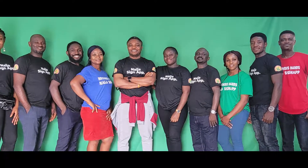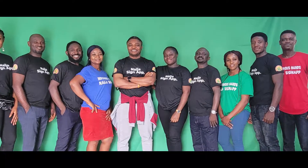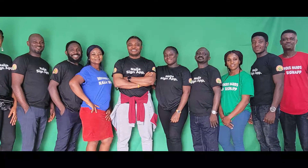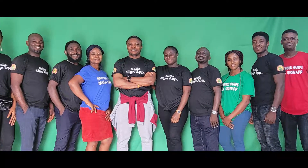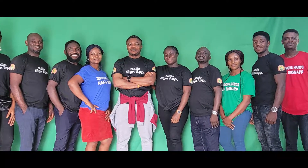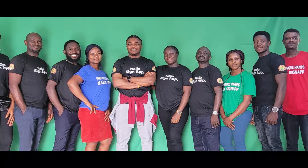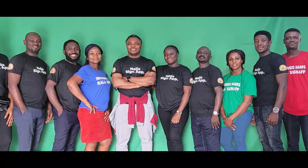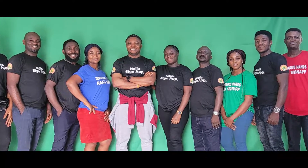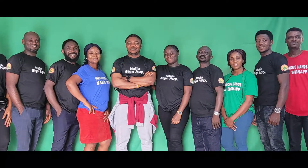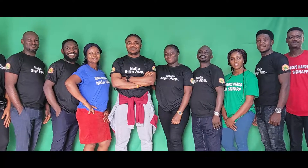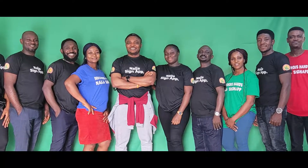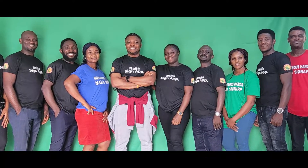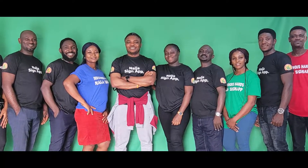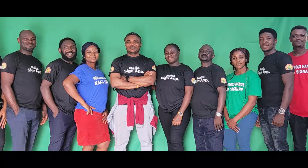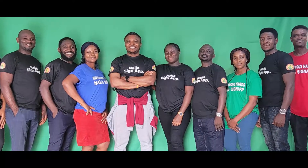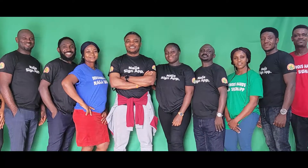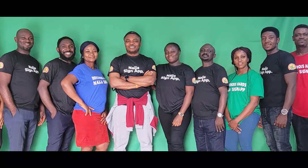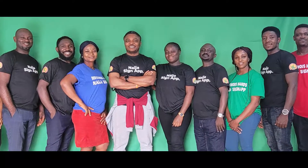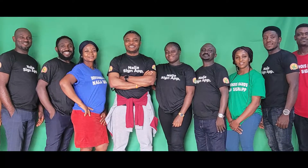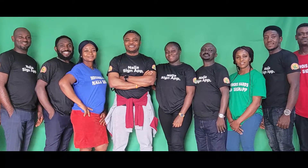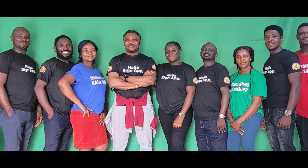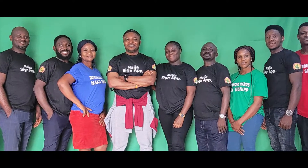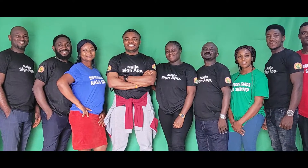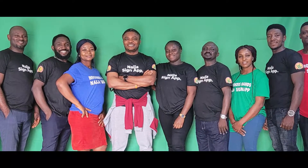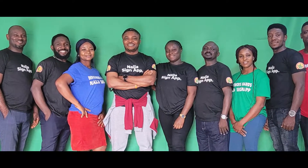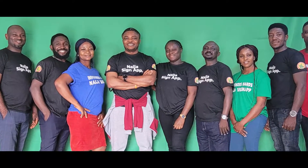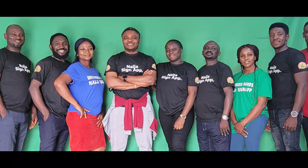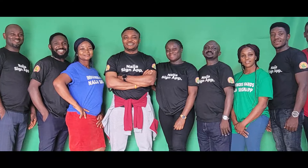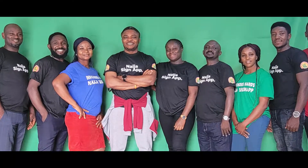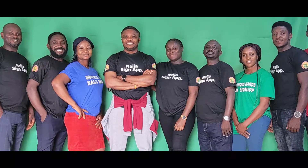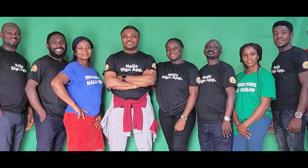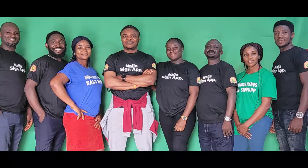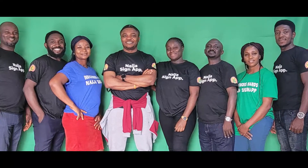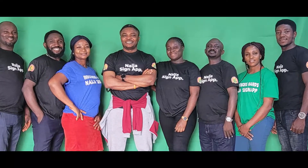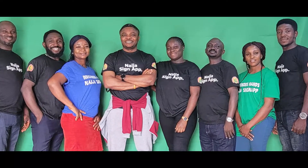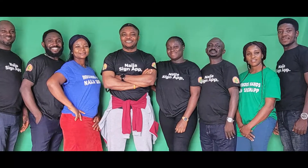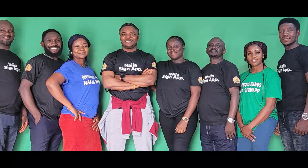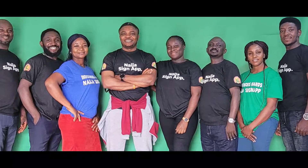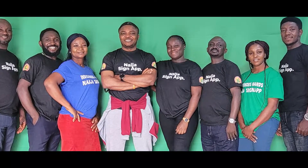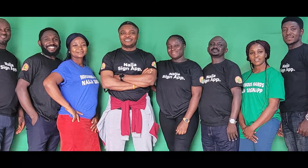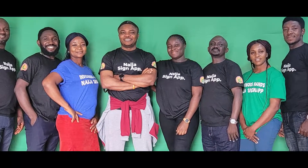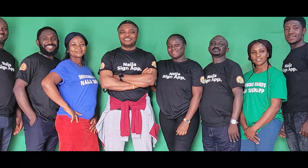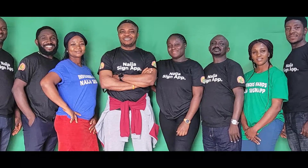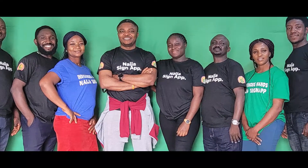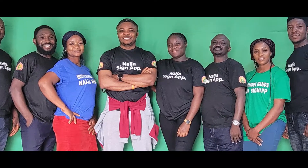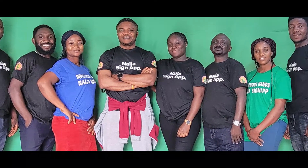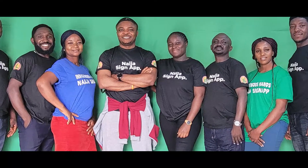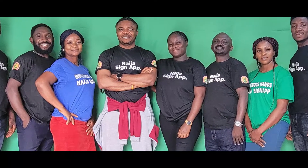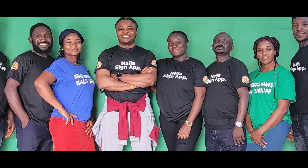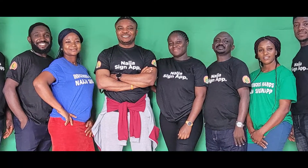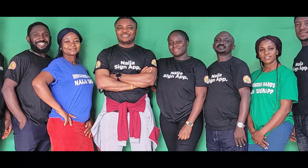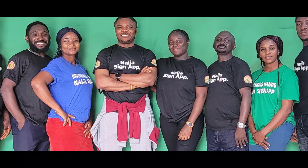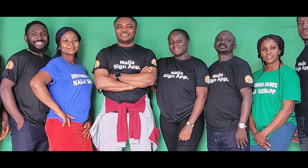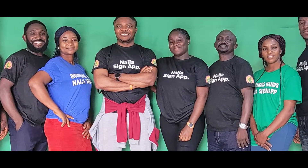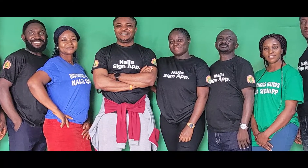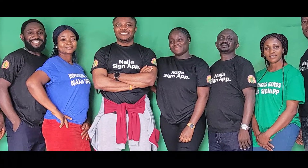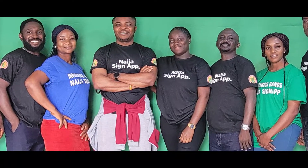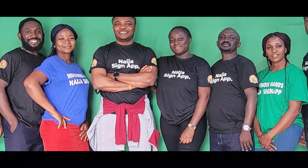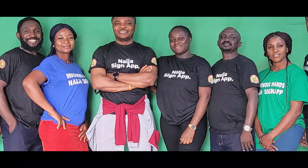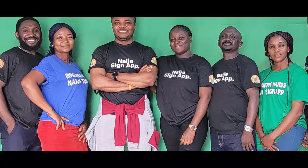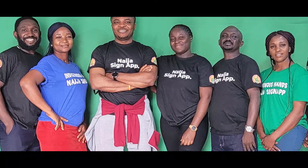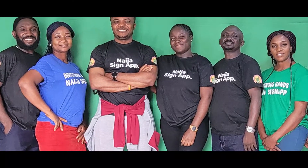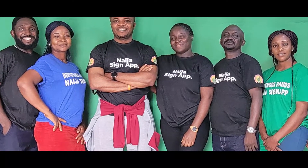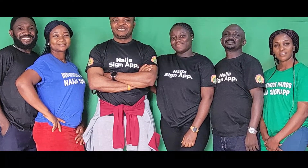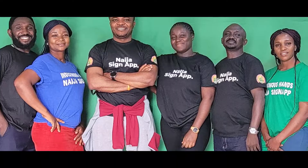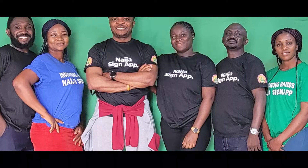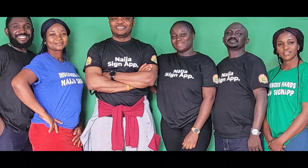several languages to reach out to all, a big acknowledgement goes to Emma Asonye, Team S-Deli, and participating sign